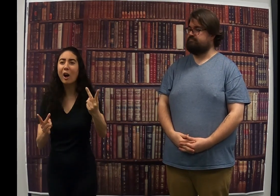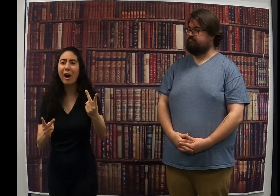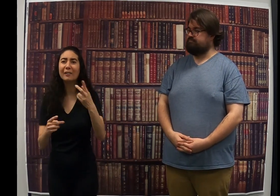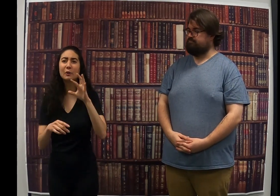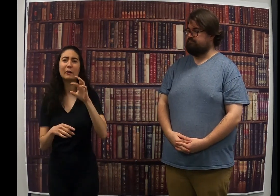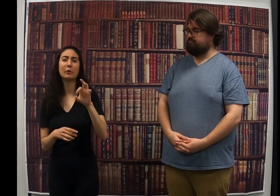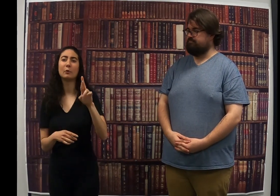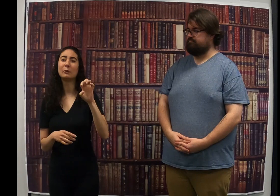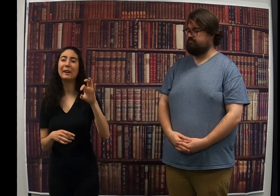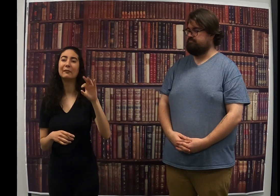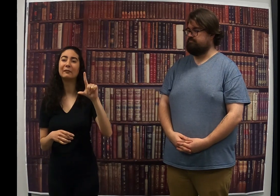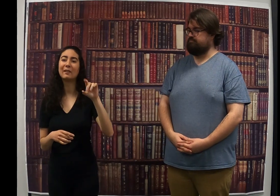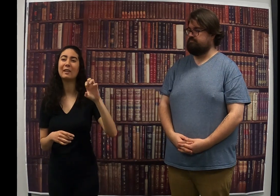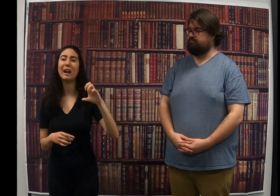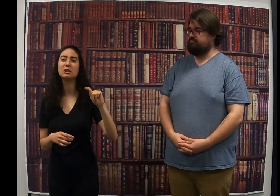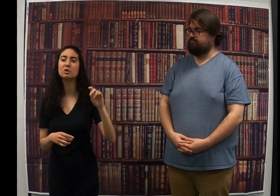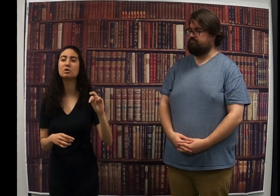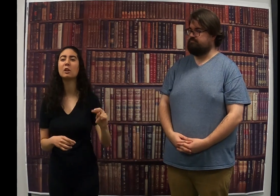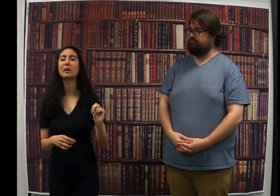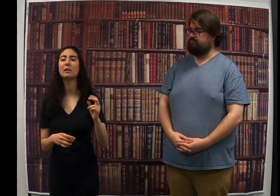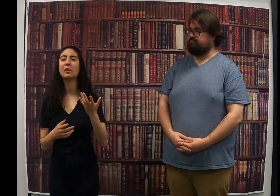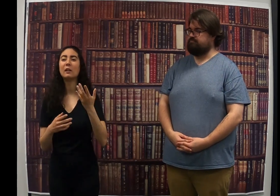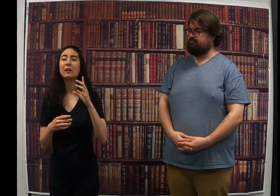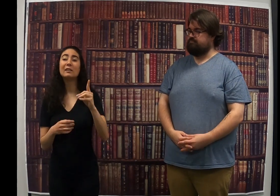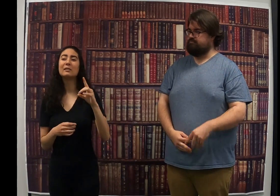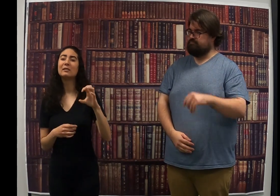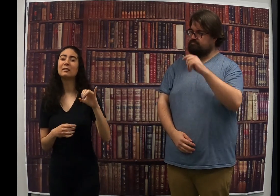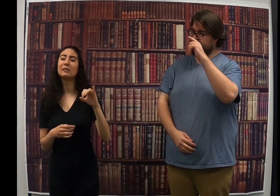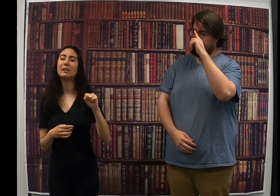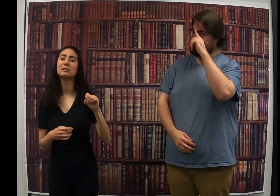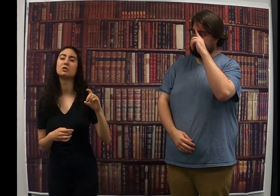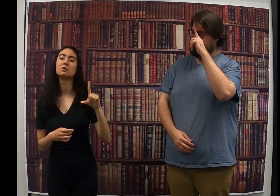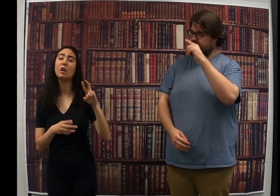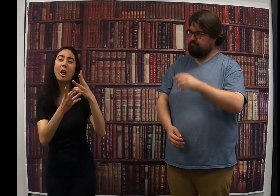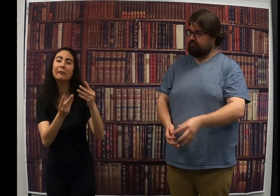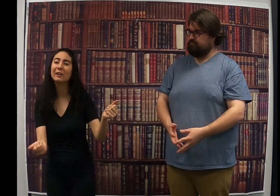saw this reflected in the dissolving waves, he could bear it no longer.